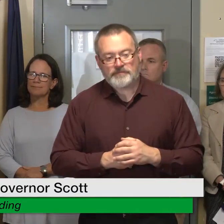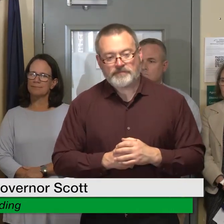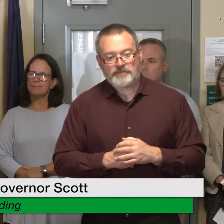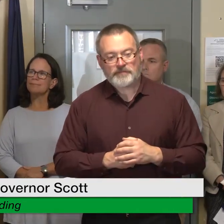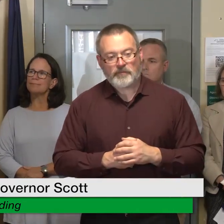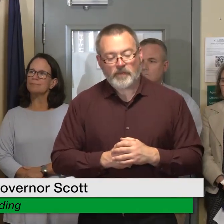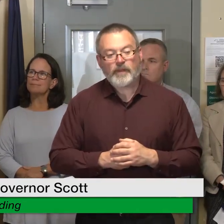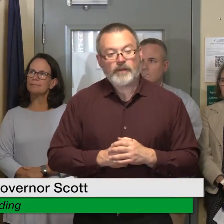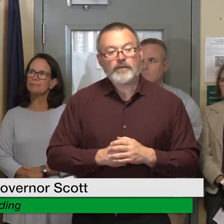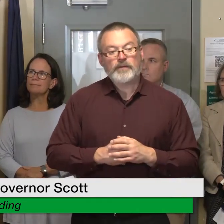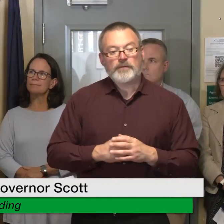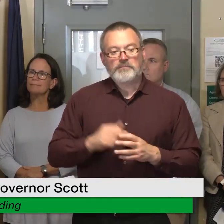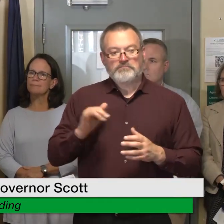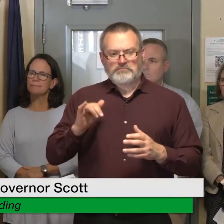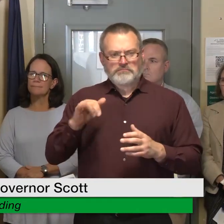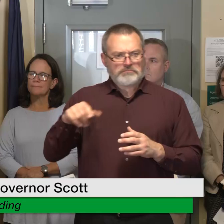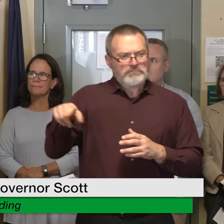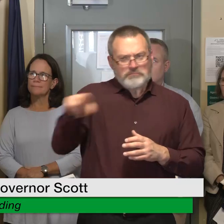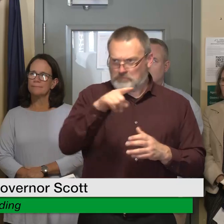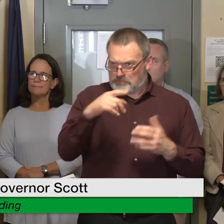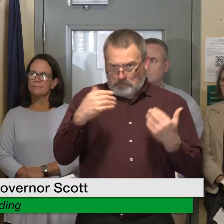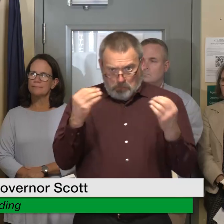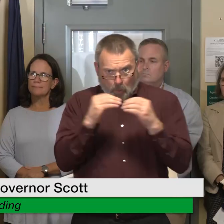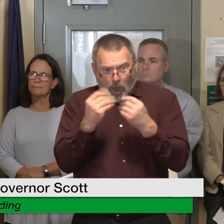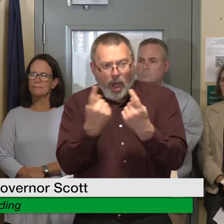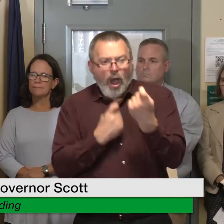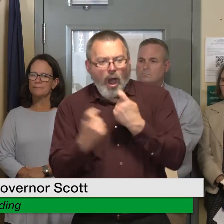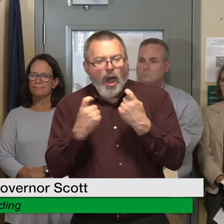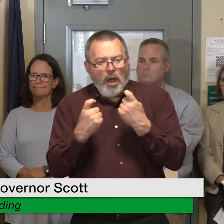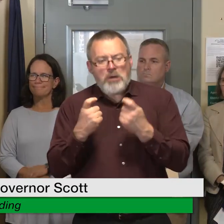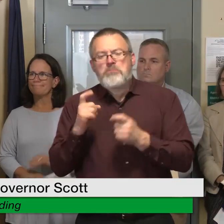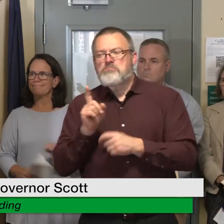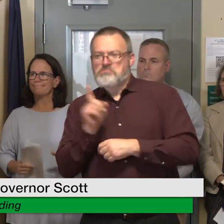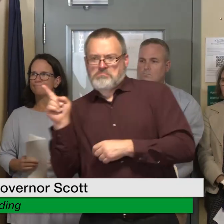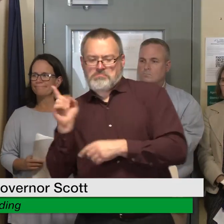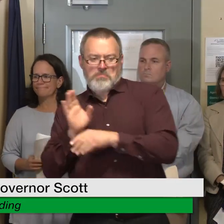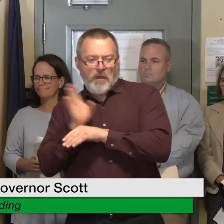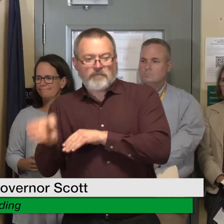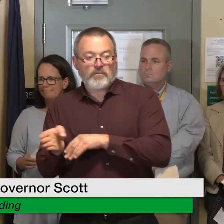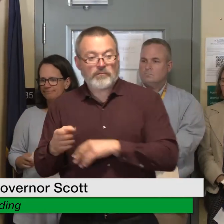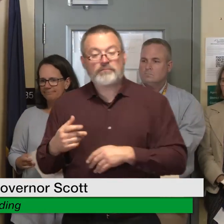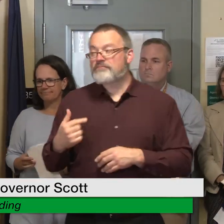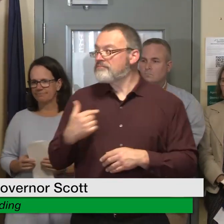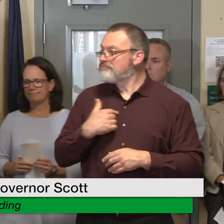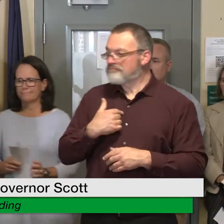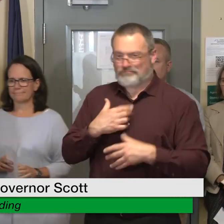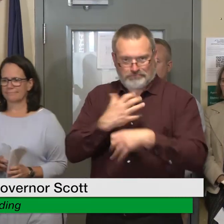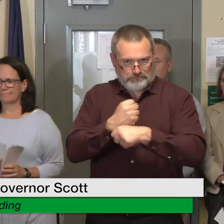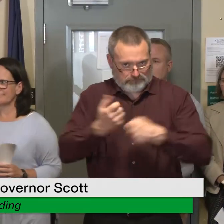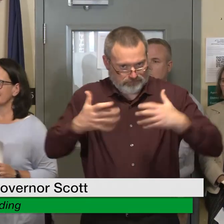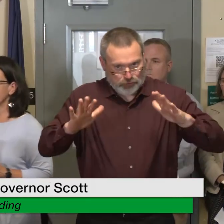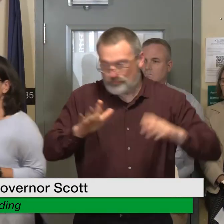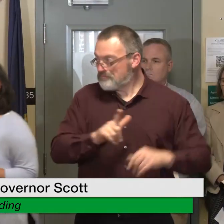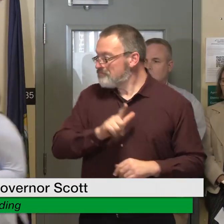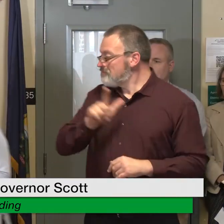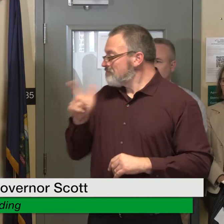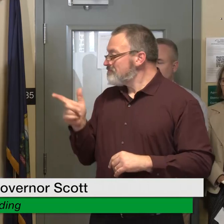available for questions, and I would turn it over to Secretary Julie Moore. Thank you.